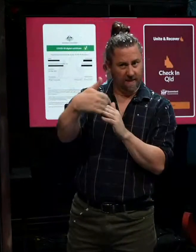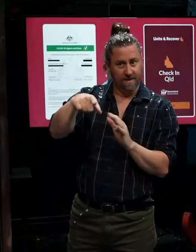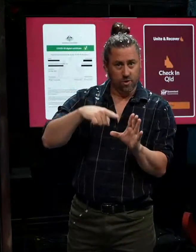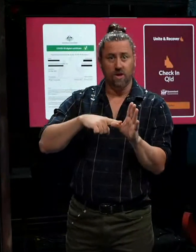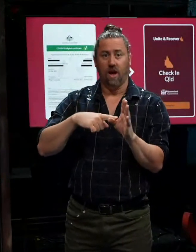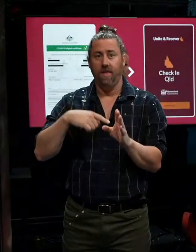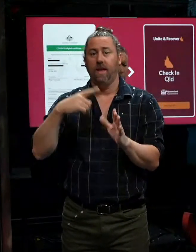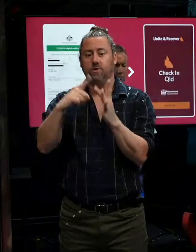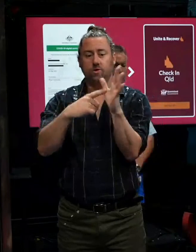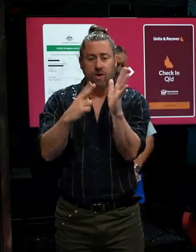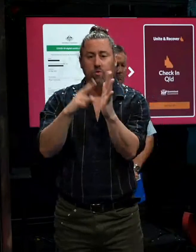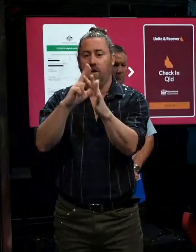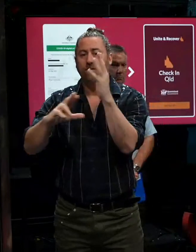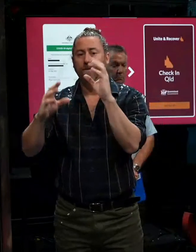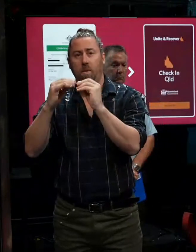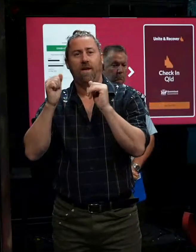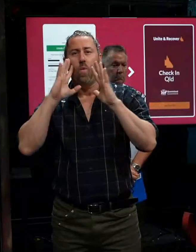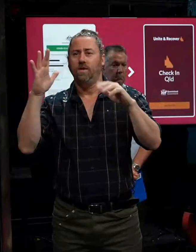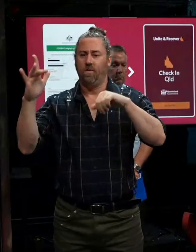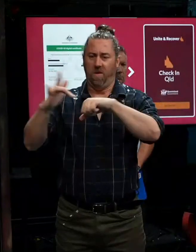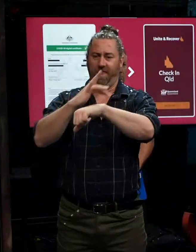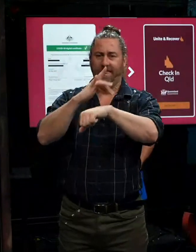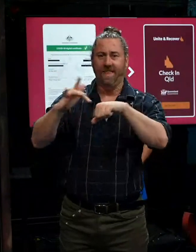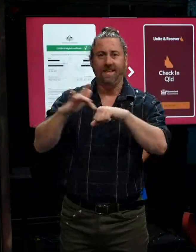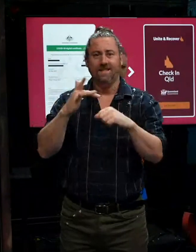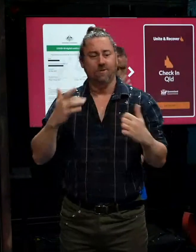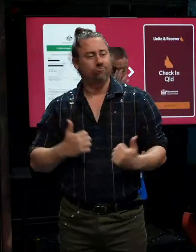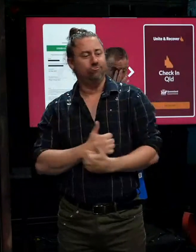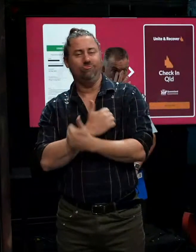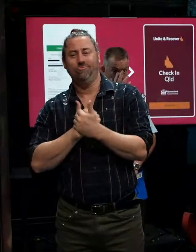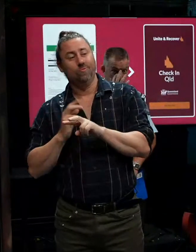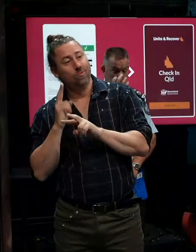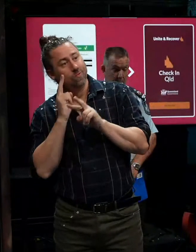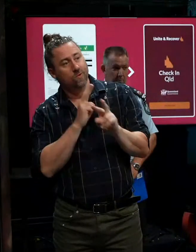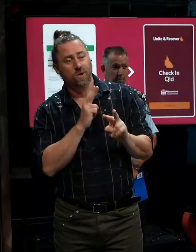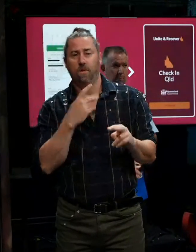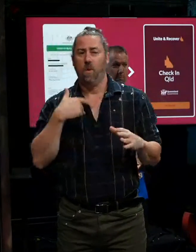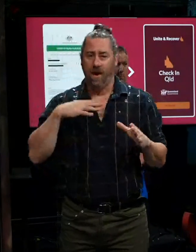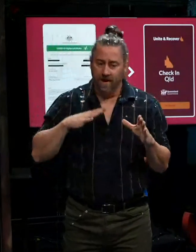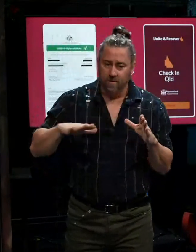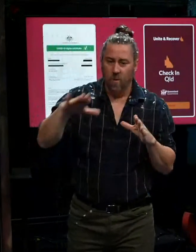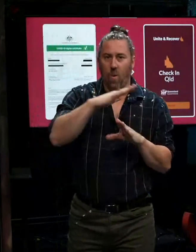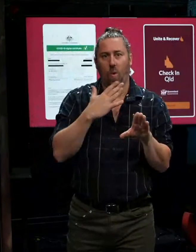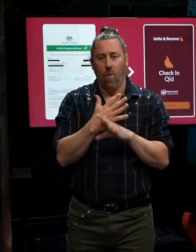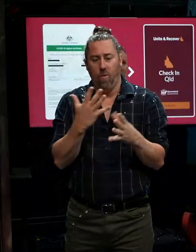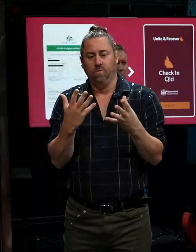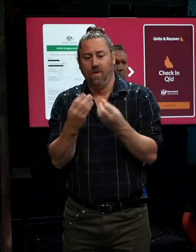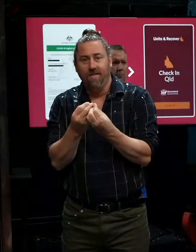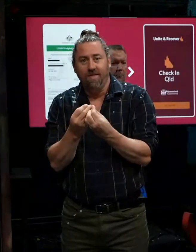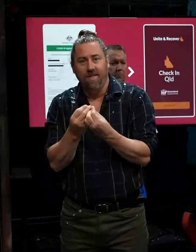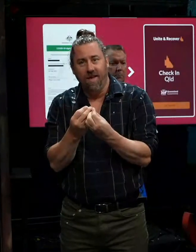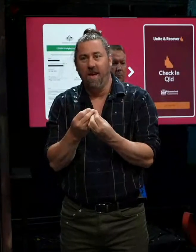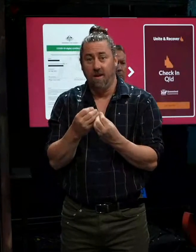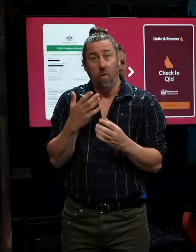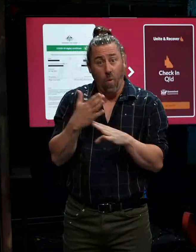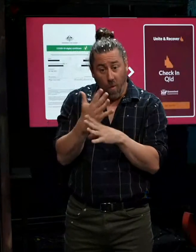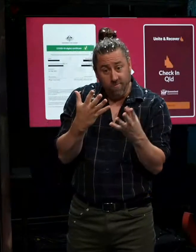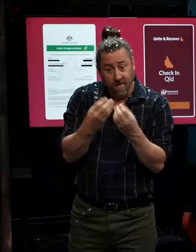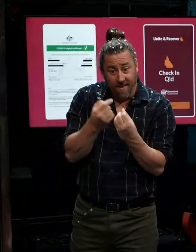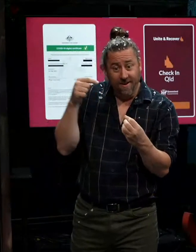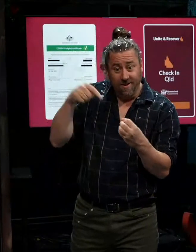shows throughout January and February that really rely on everybody and all our community working together. So we're very much